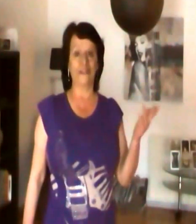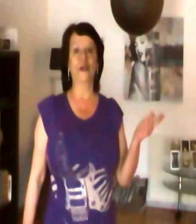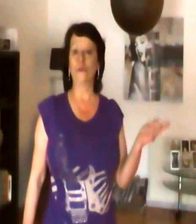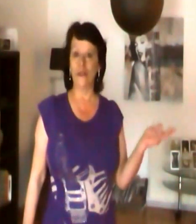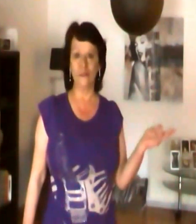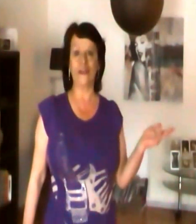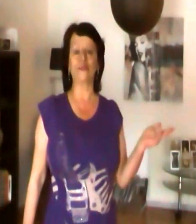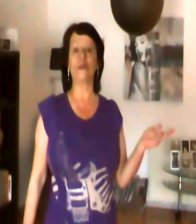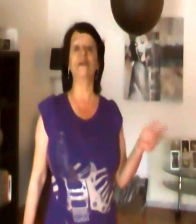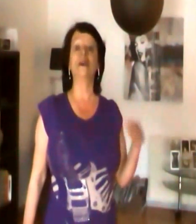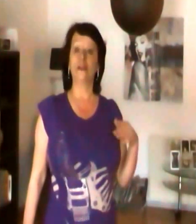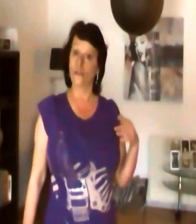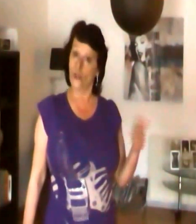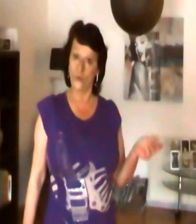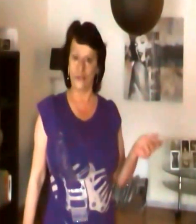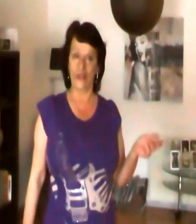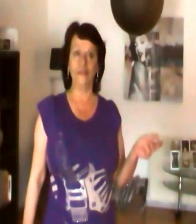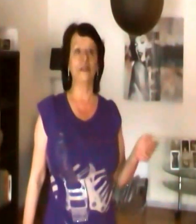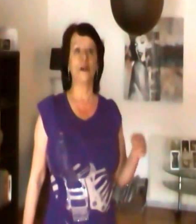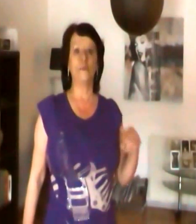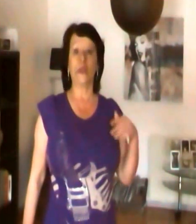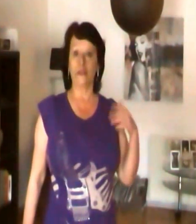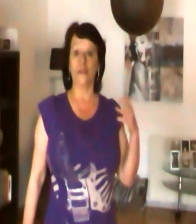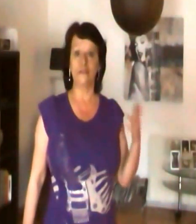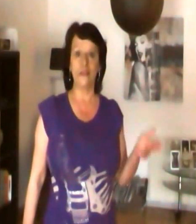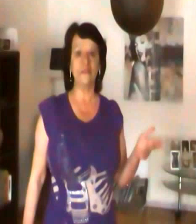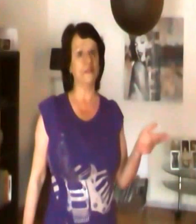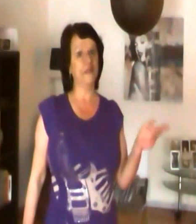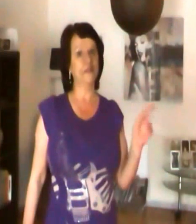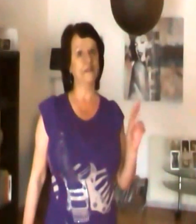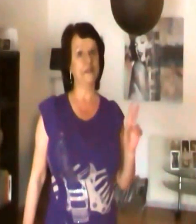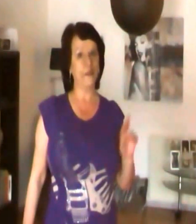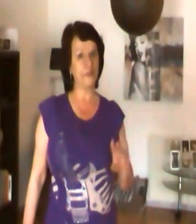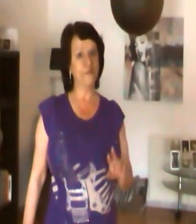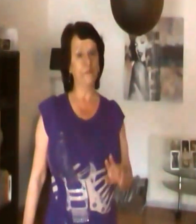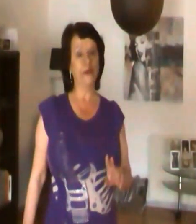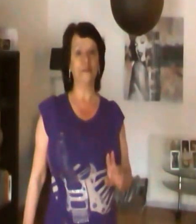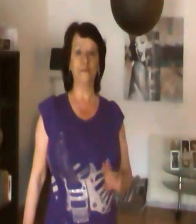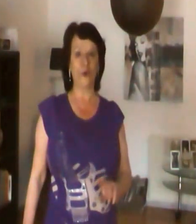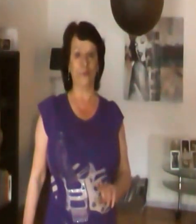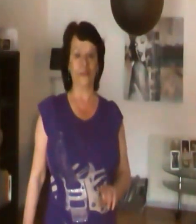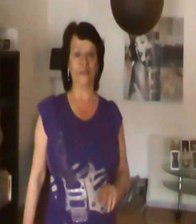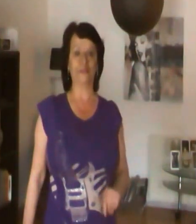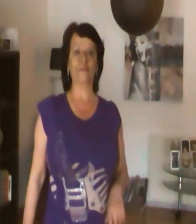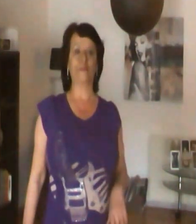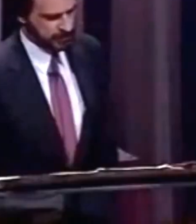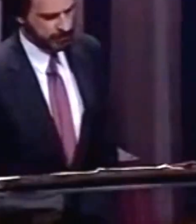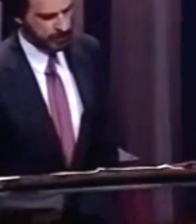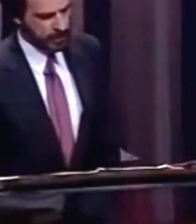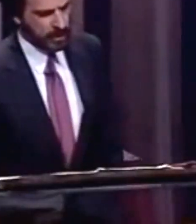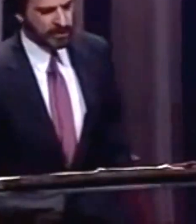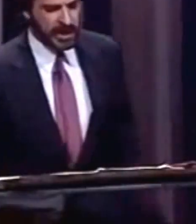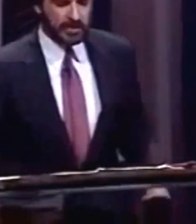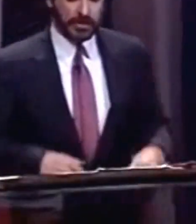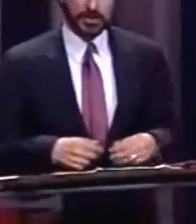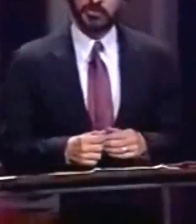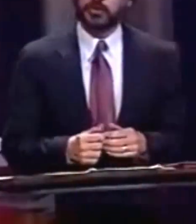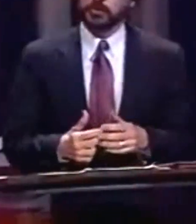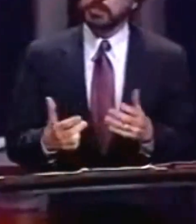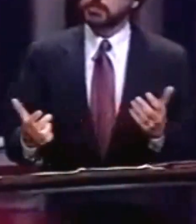But William Lane Craig knows that, and he says it in an absent-minded moment. On the atheist view, there is